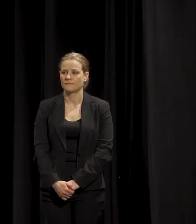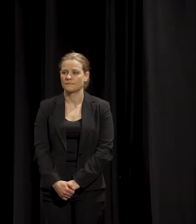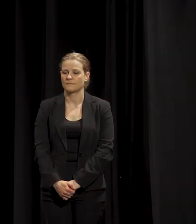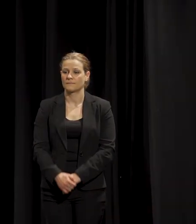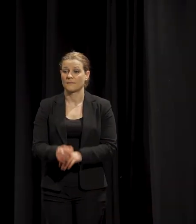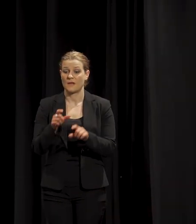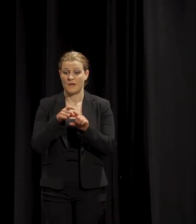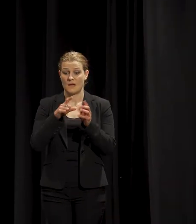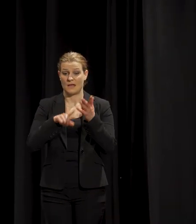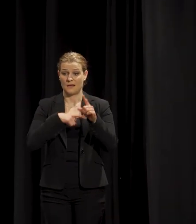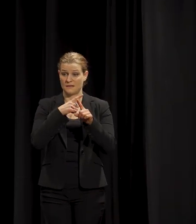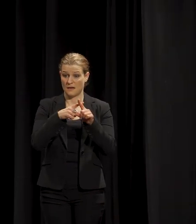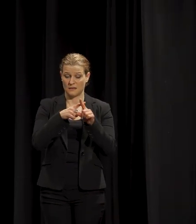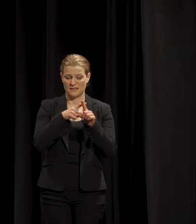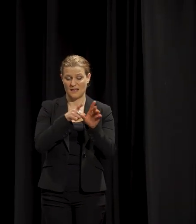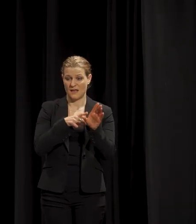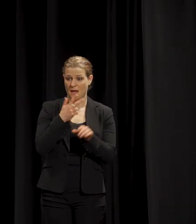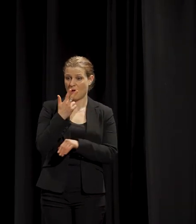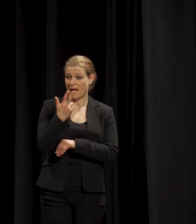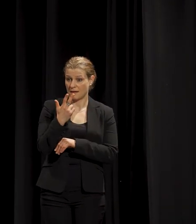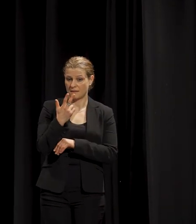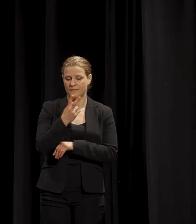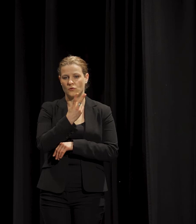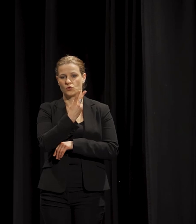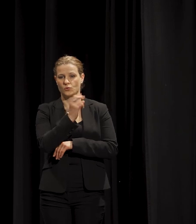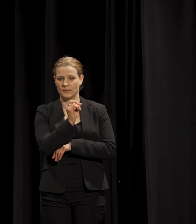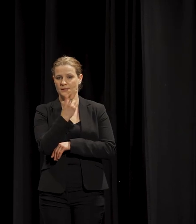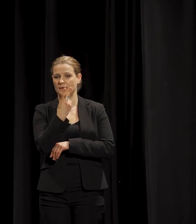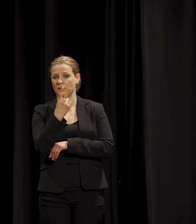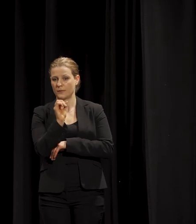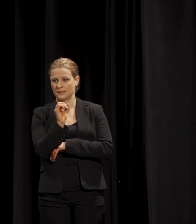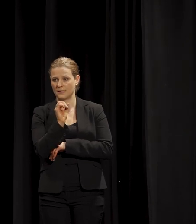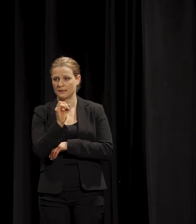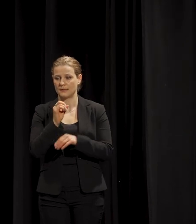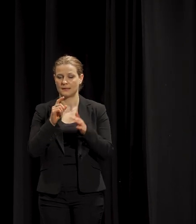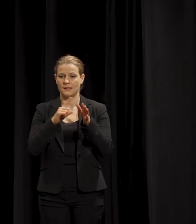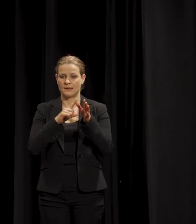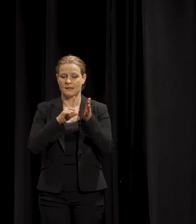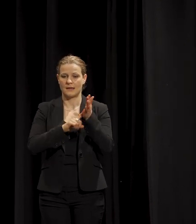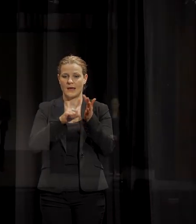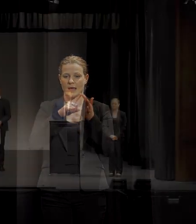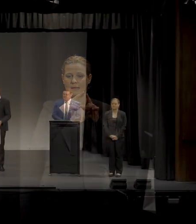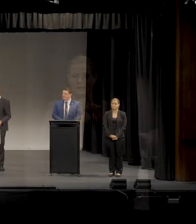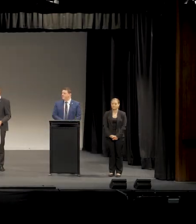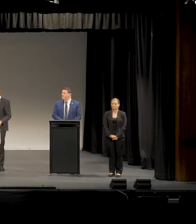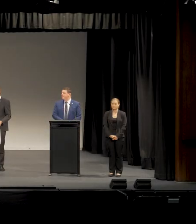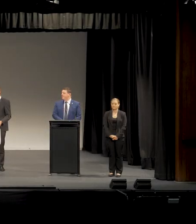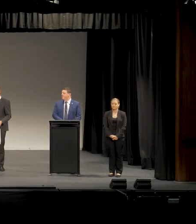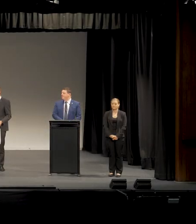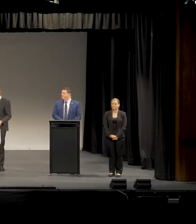The Dux of Year 8 in 2020 is Alexandra Hume.